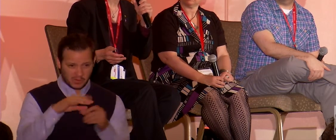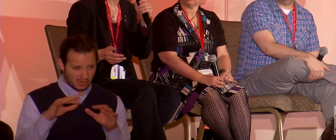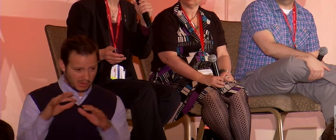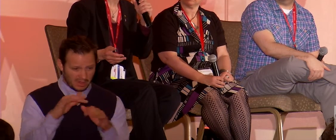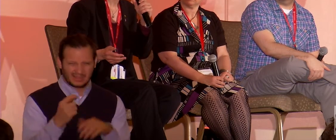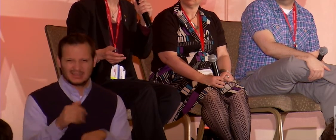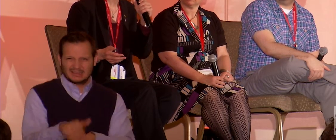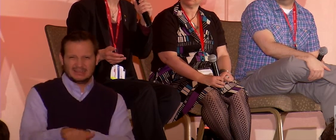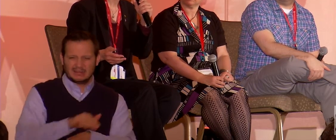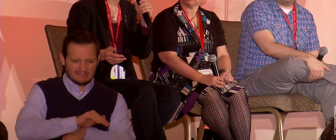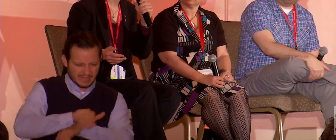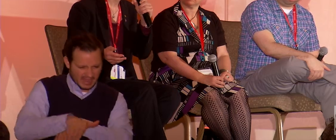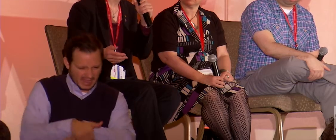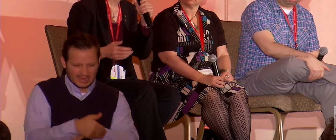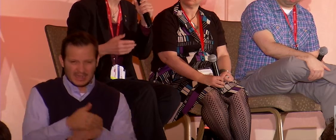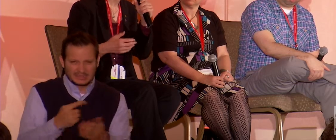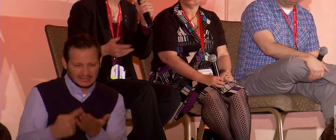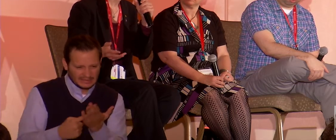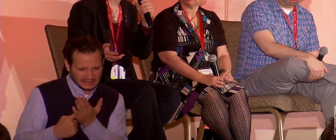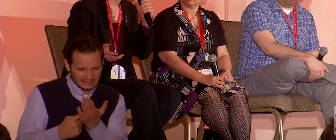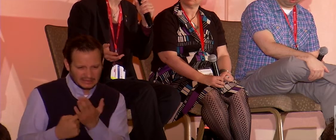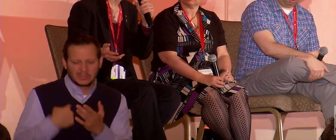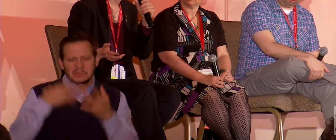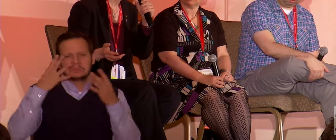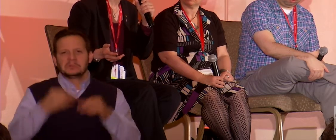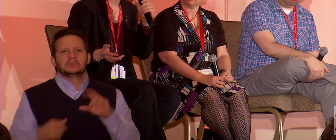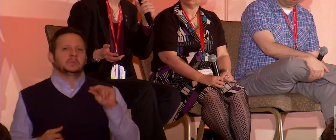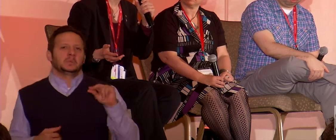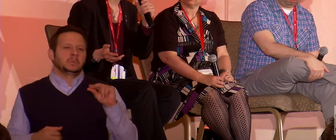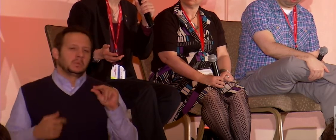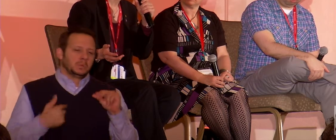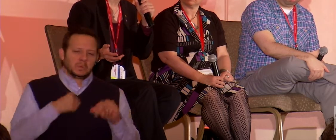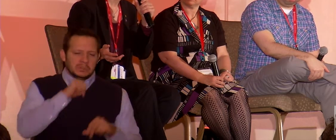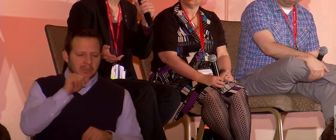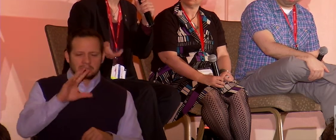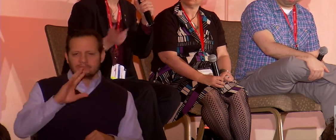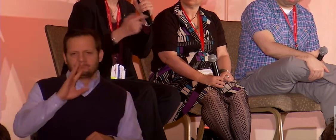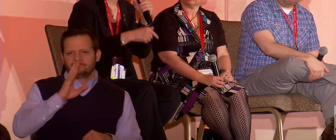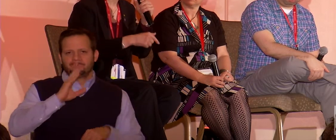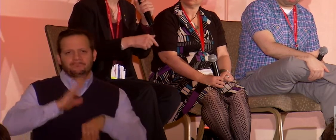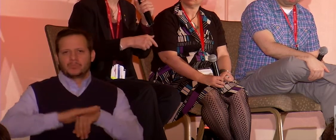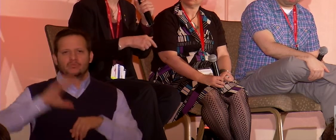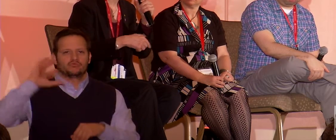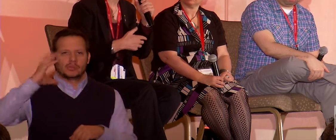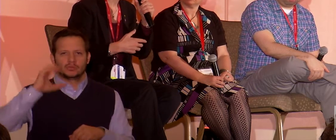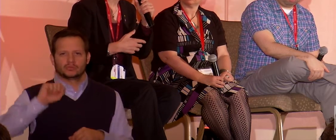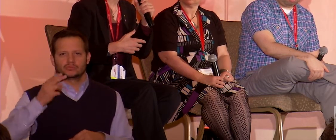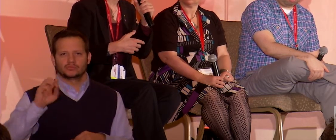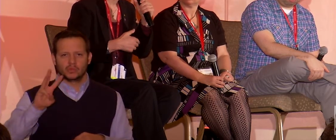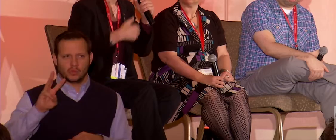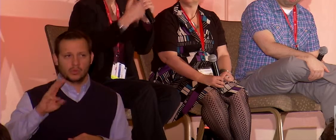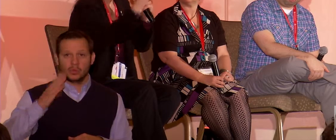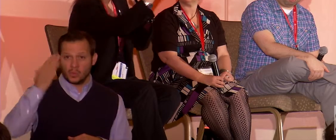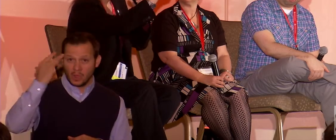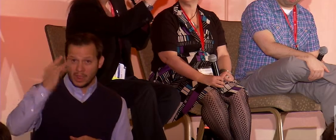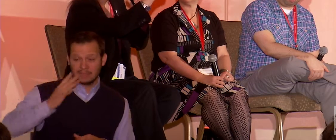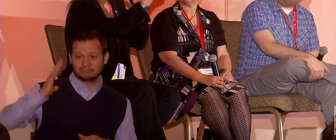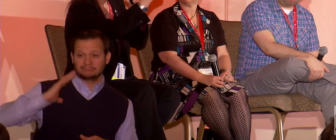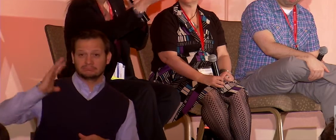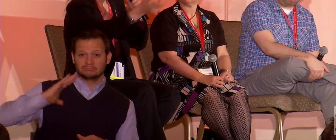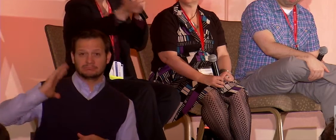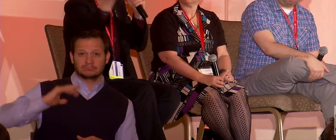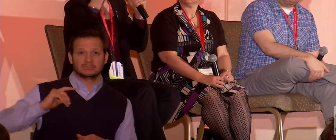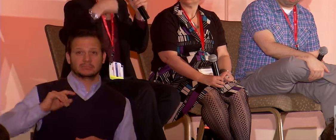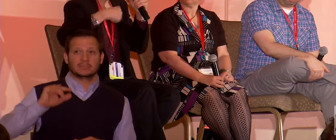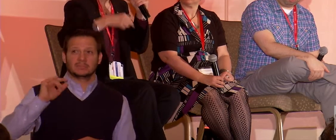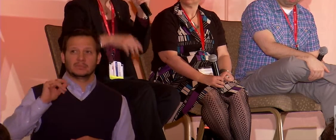at night, and the vote was no. We're not going to go on the show, because in those days, the thought was, if they out there